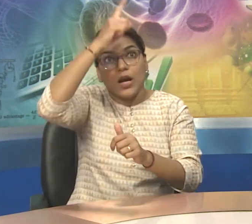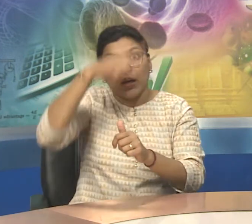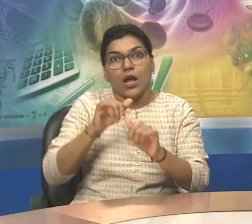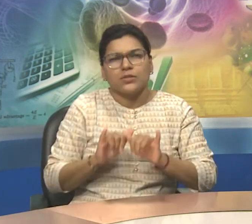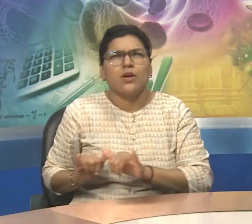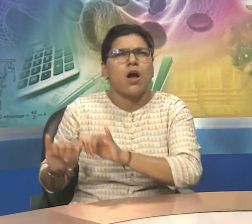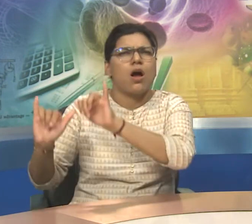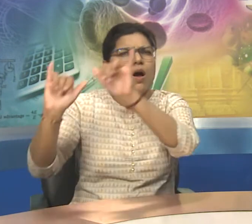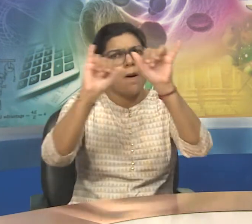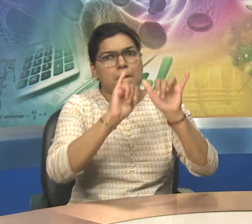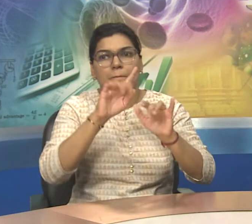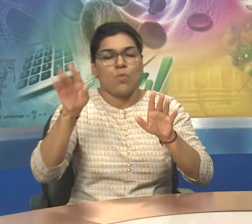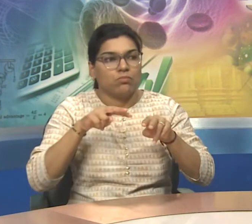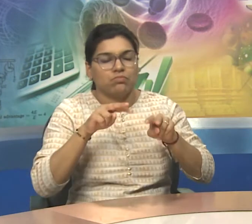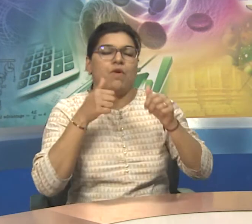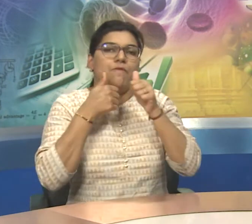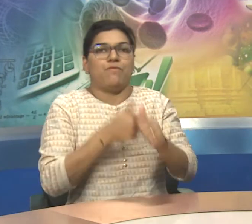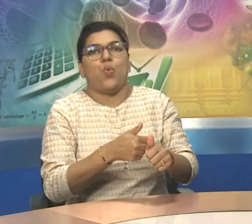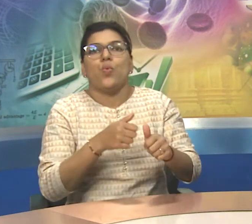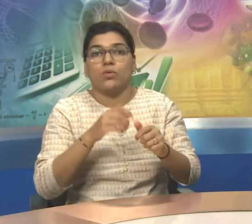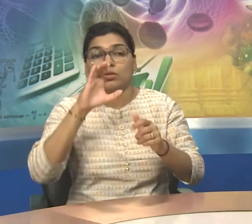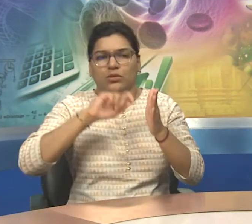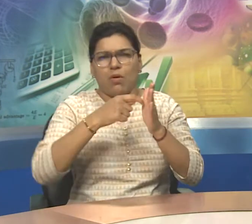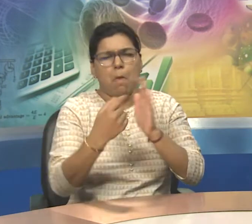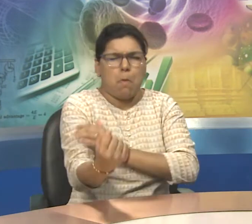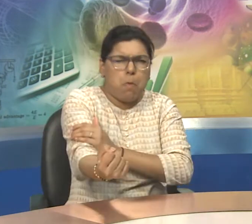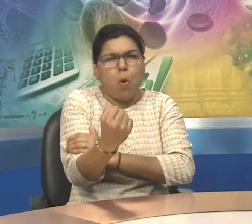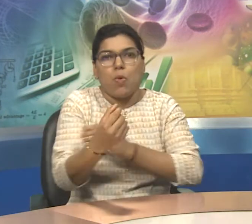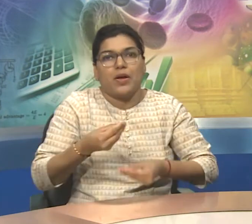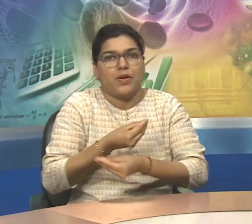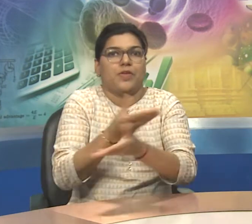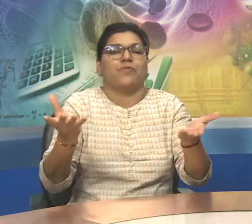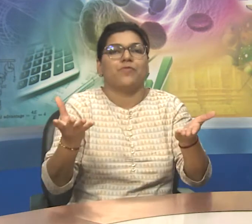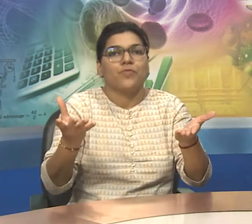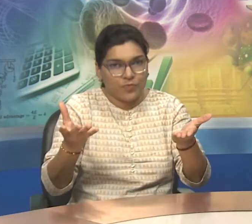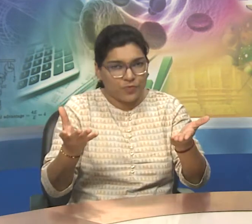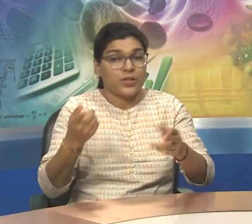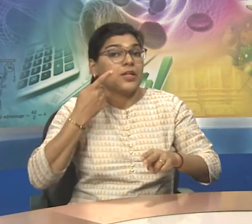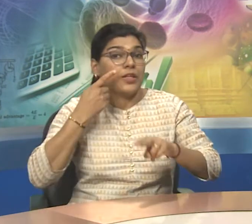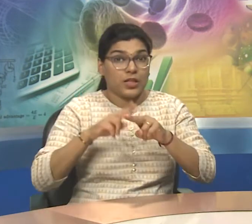or in different countries. Every country follow their own constitution.